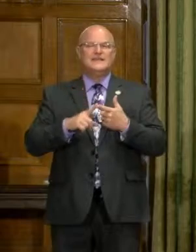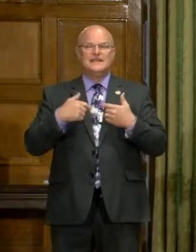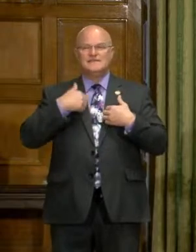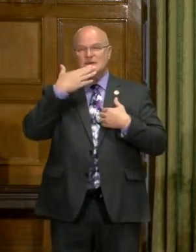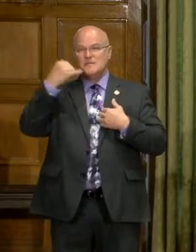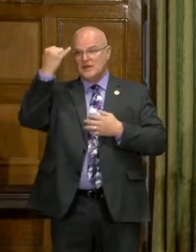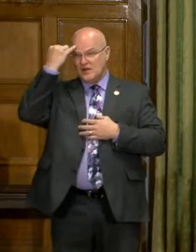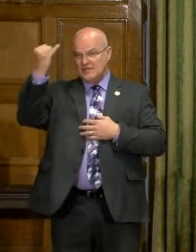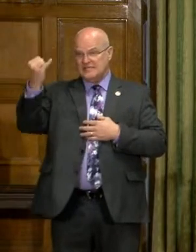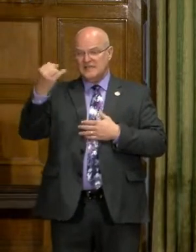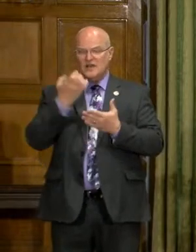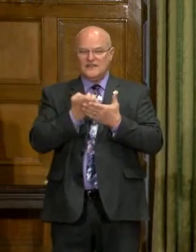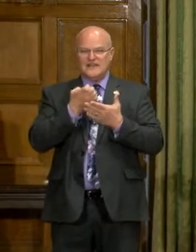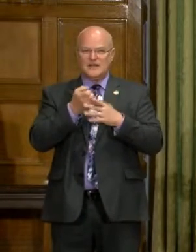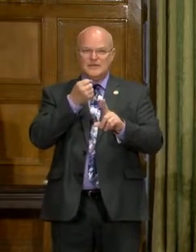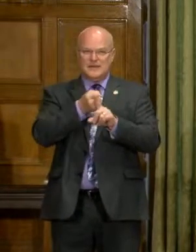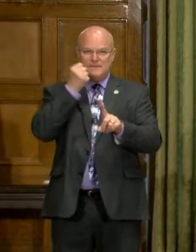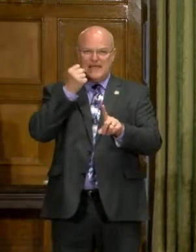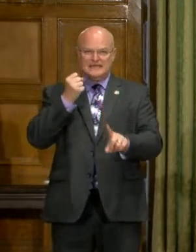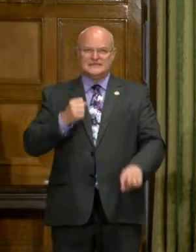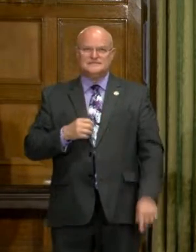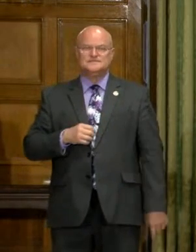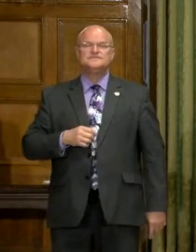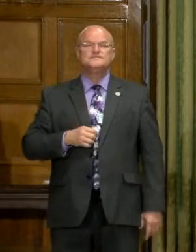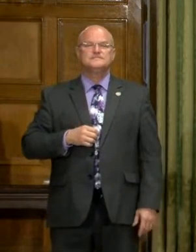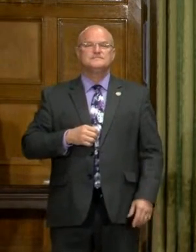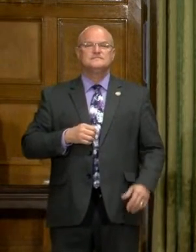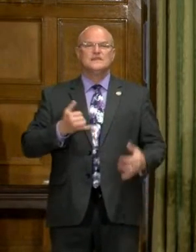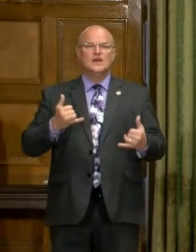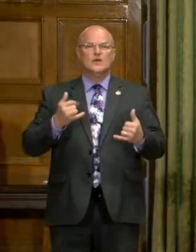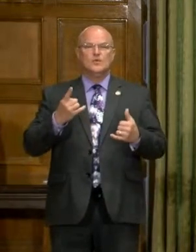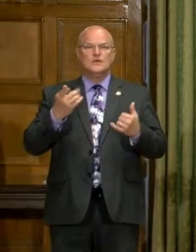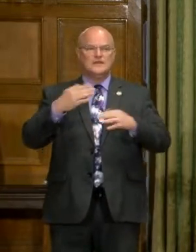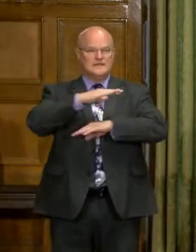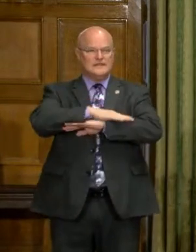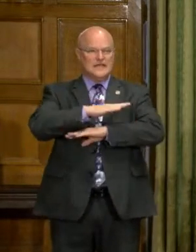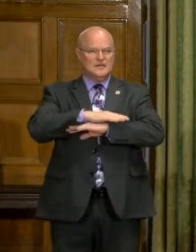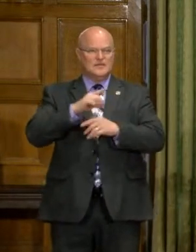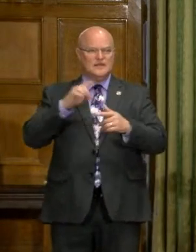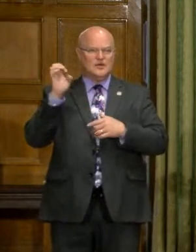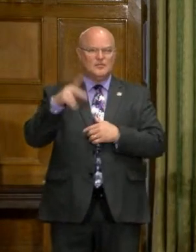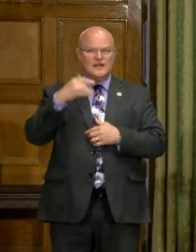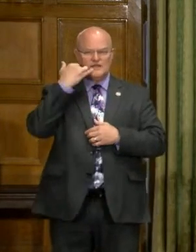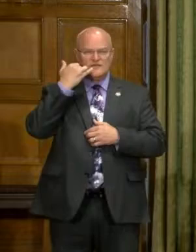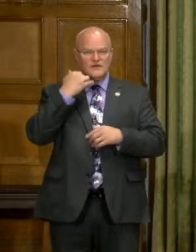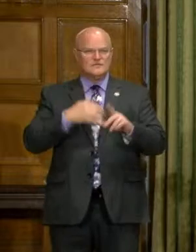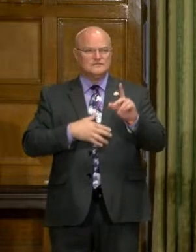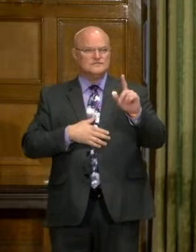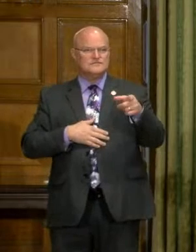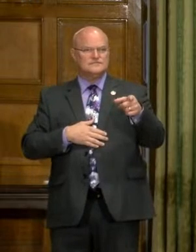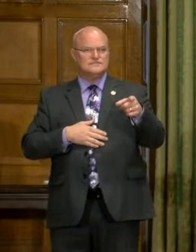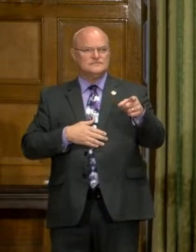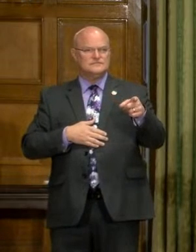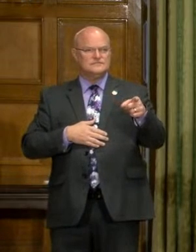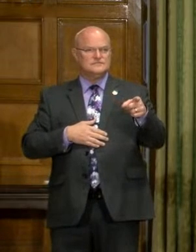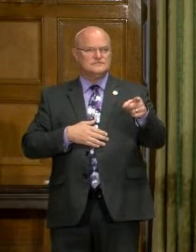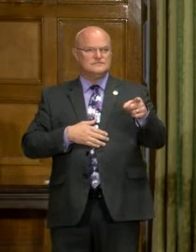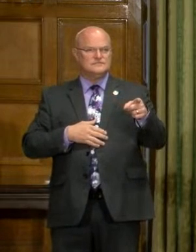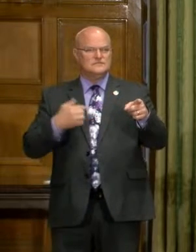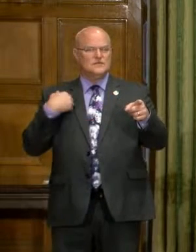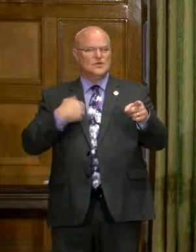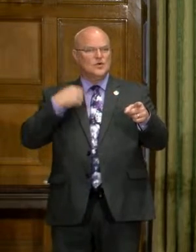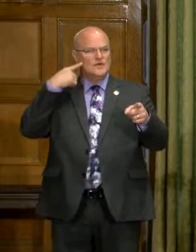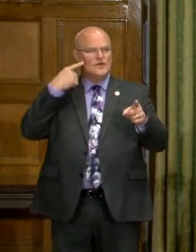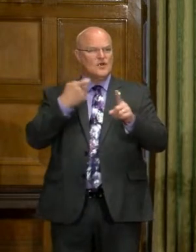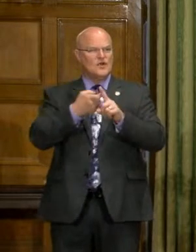have a better idea on the economic impact. Let's do one here at the table, then we'll go back to the phone. Yes, ma'am. We